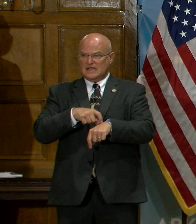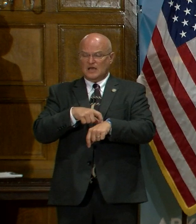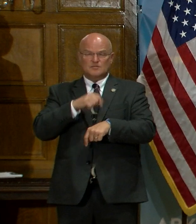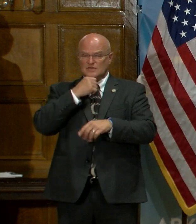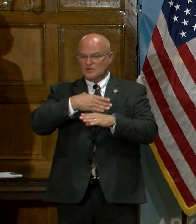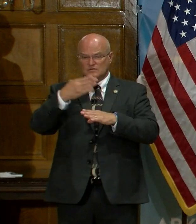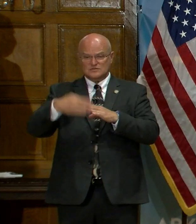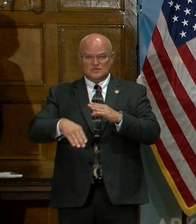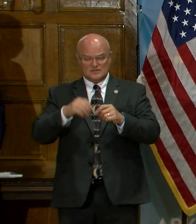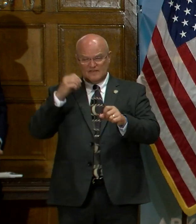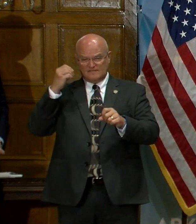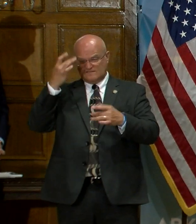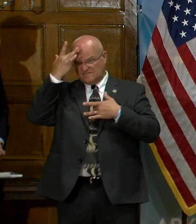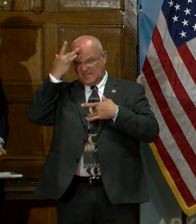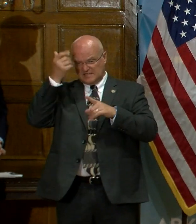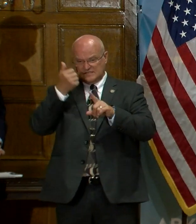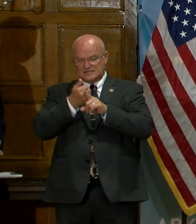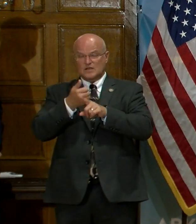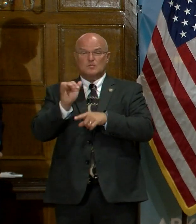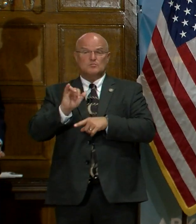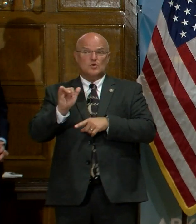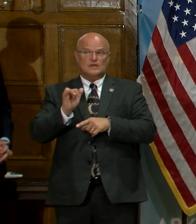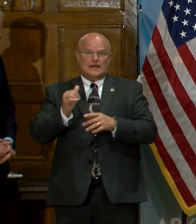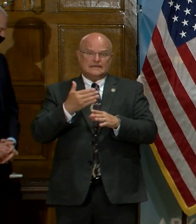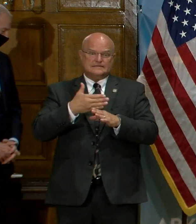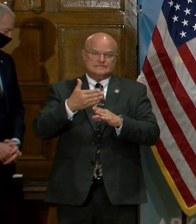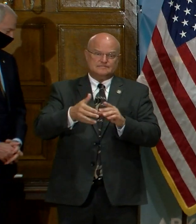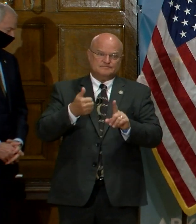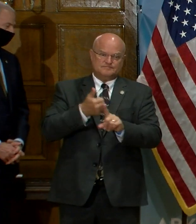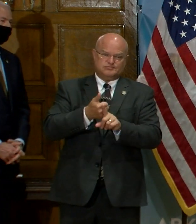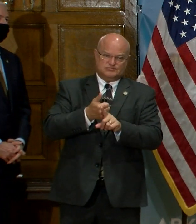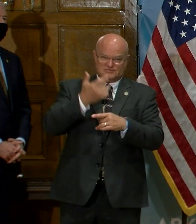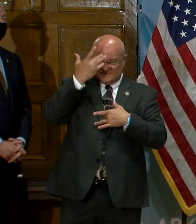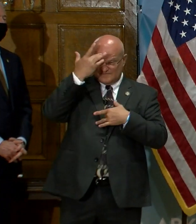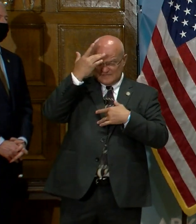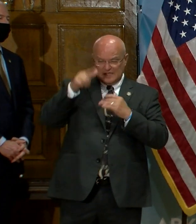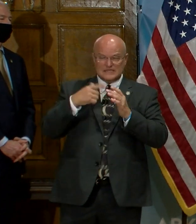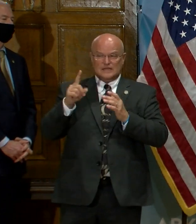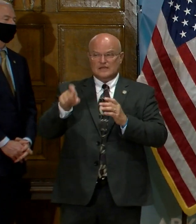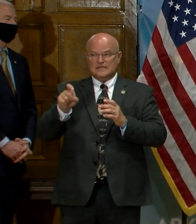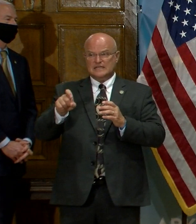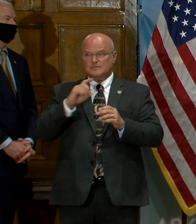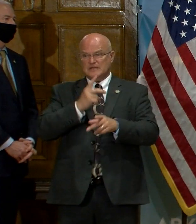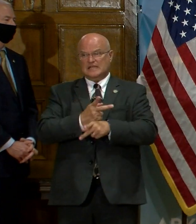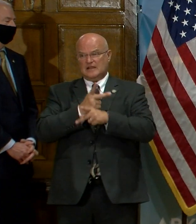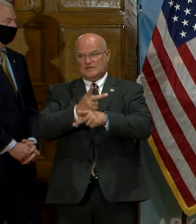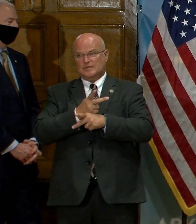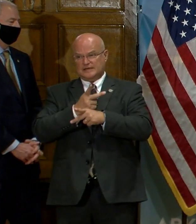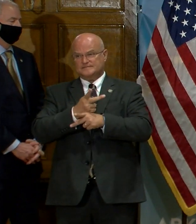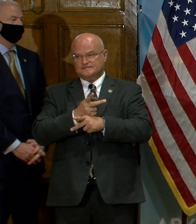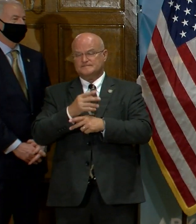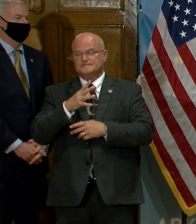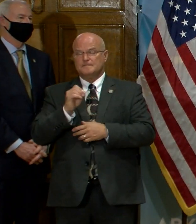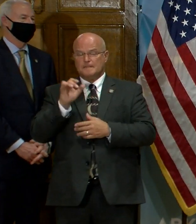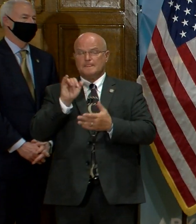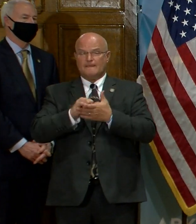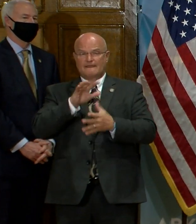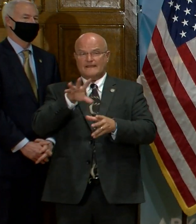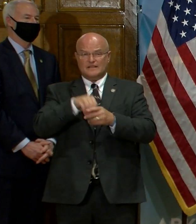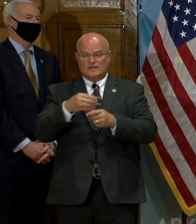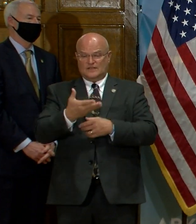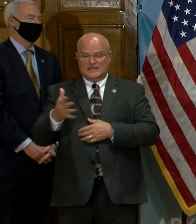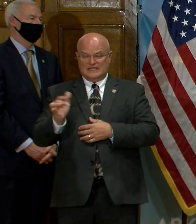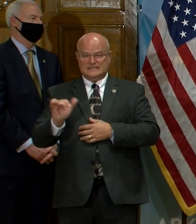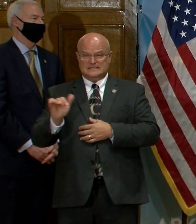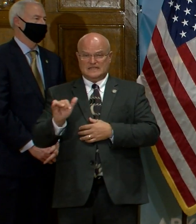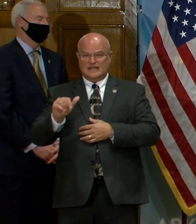hasn't resulted in infections, they are more likely to result in infections. So this is something we do need to be careful of. And that includes things